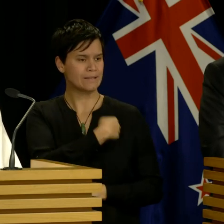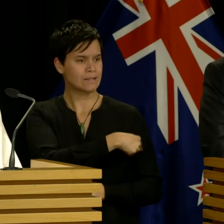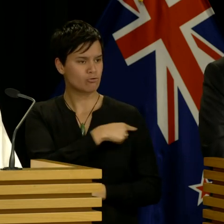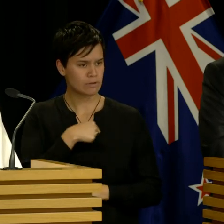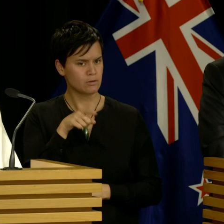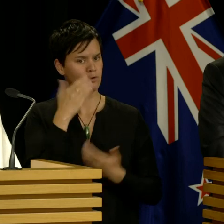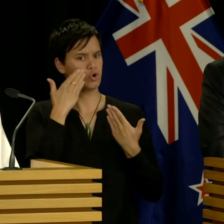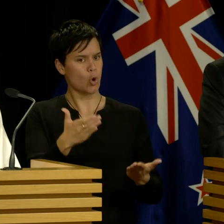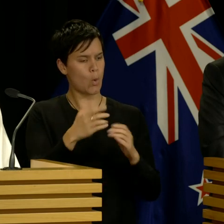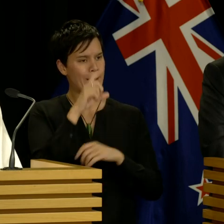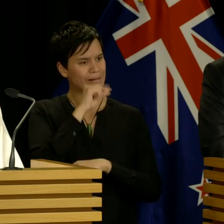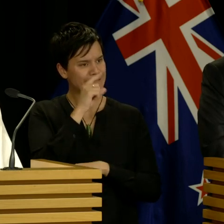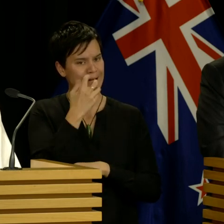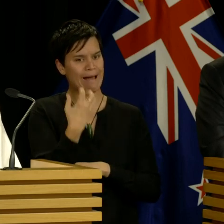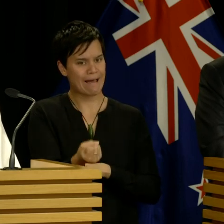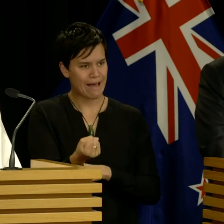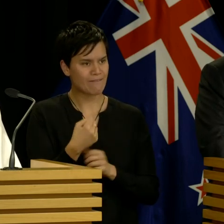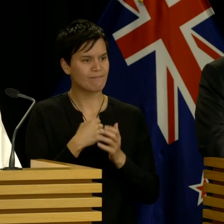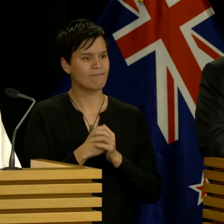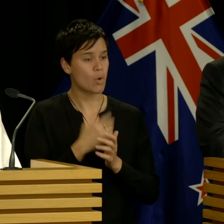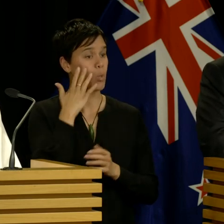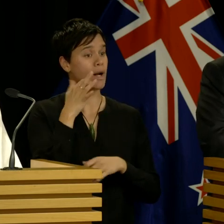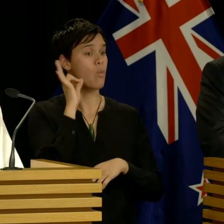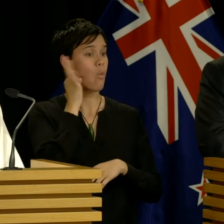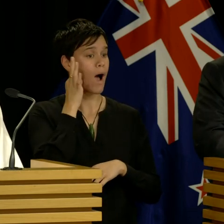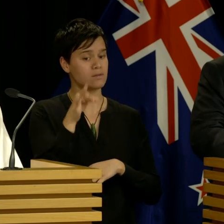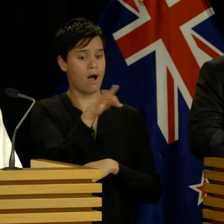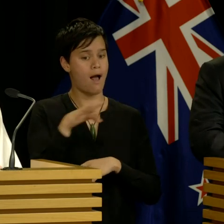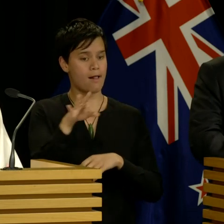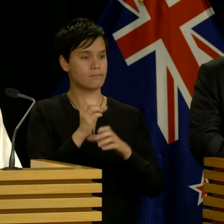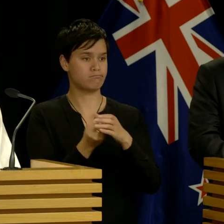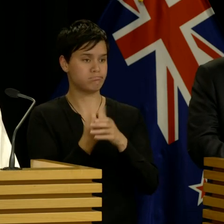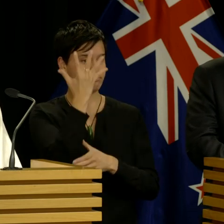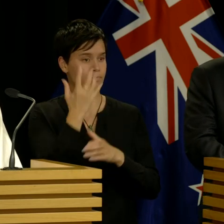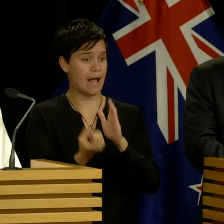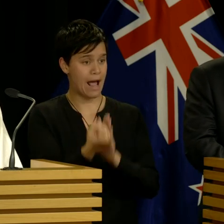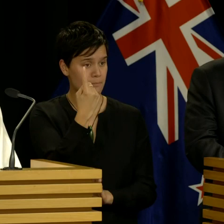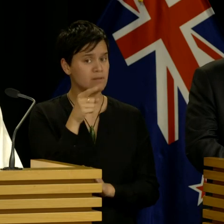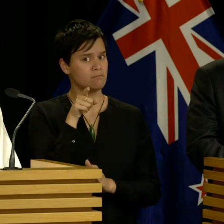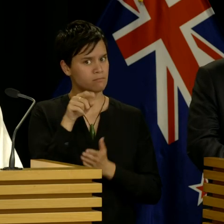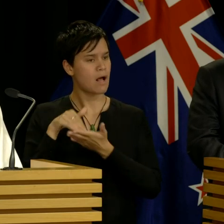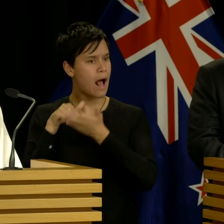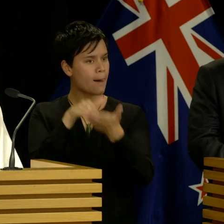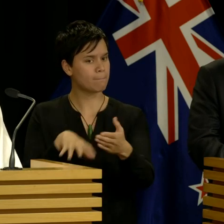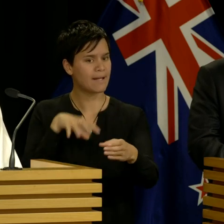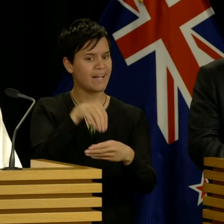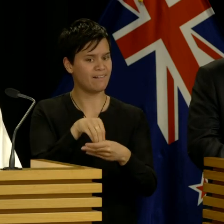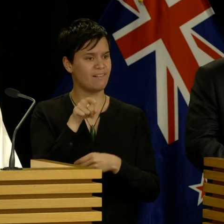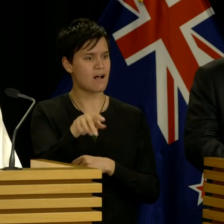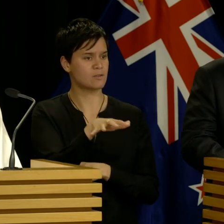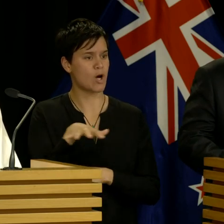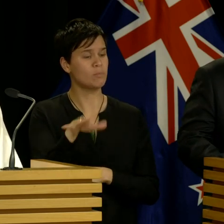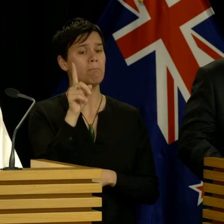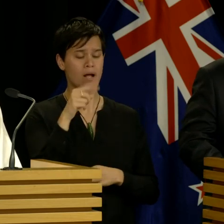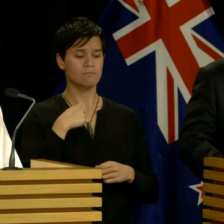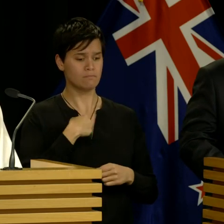his abilities time and time again, including on Whakaare White Island. But ultimately, I've made a decision here that